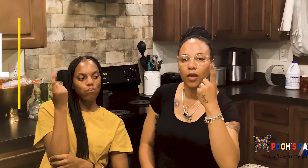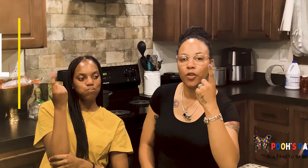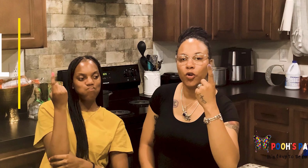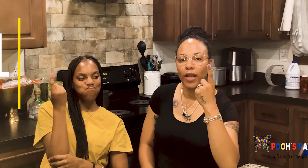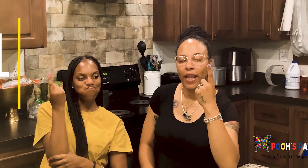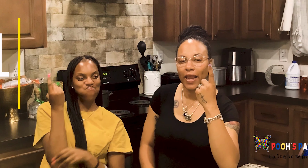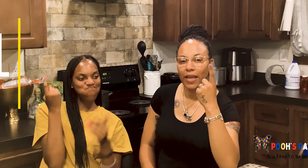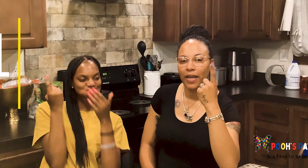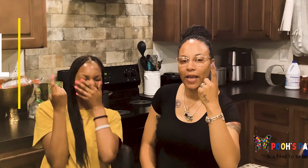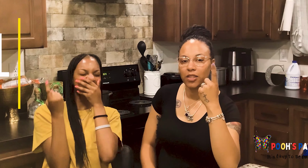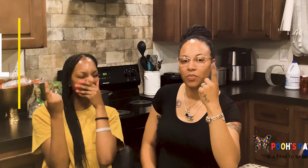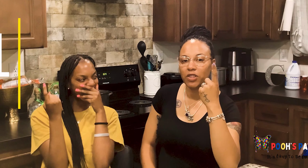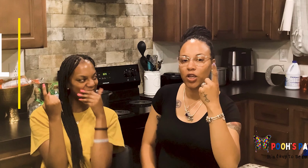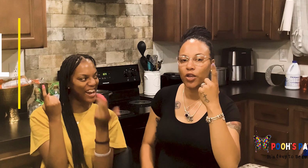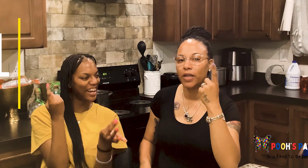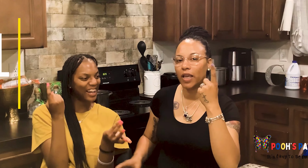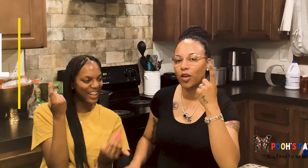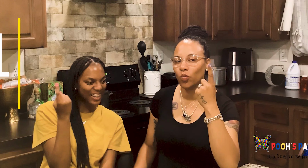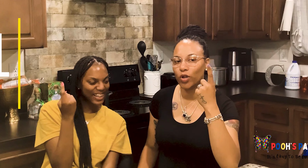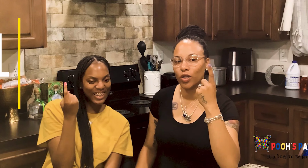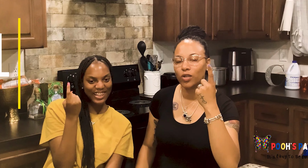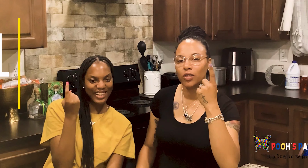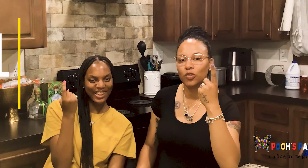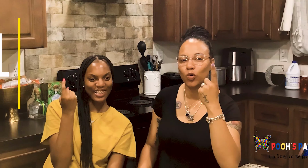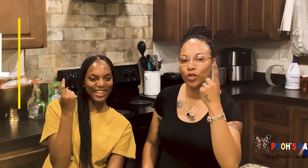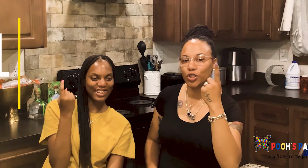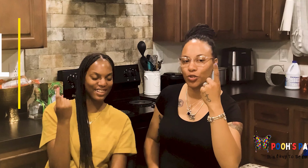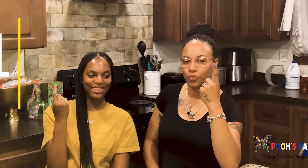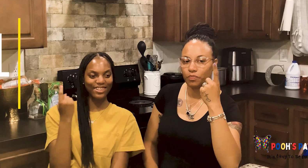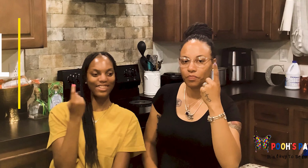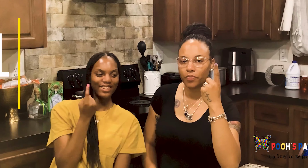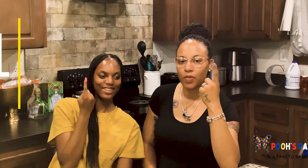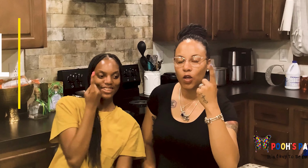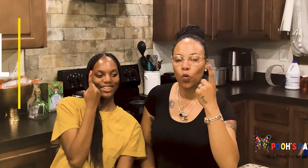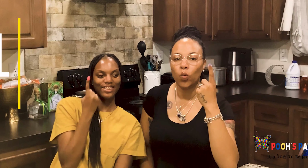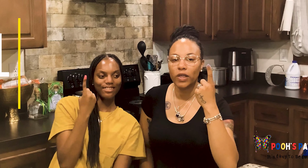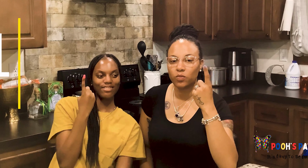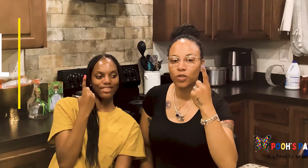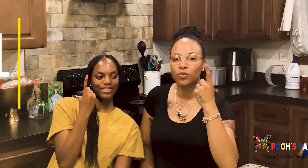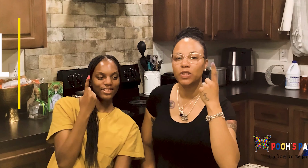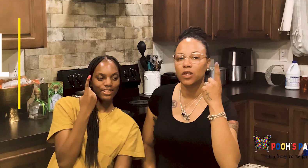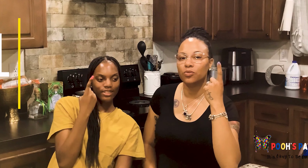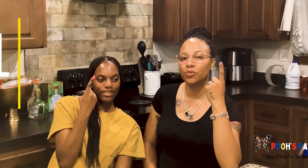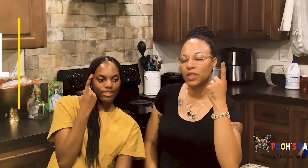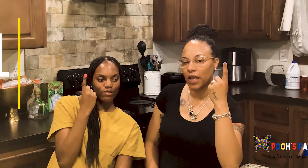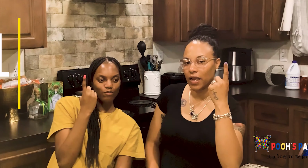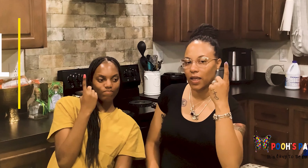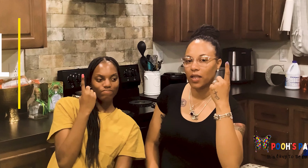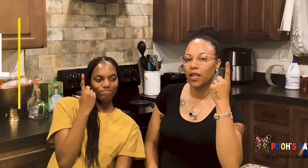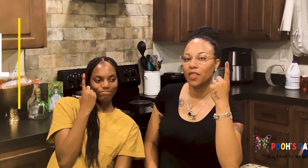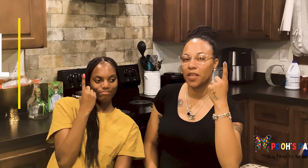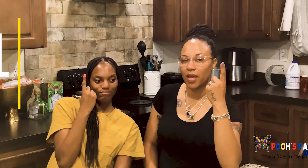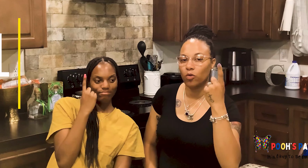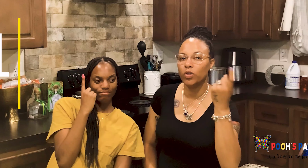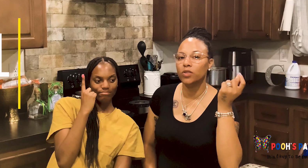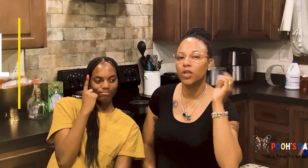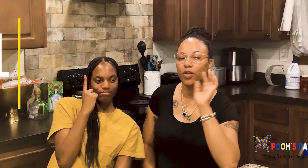your hand has to be turned inward towards you. Once we do 6 through 10, then we'll turn